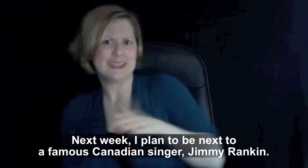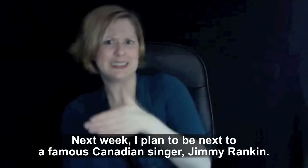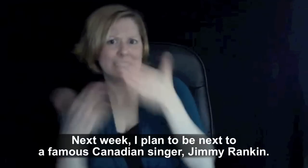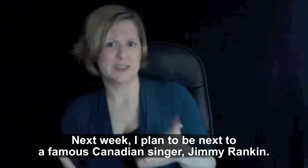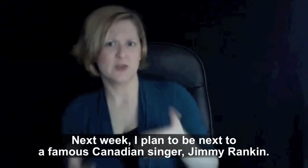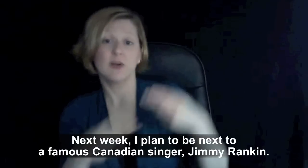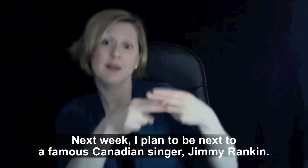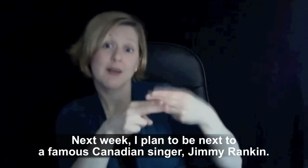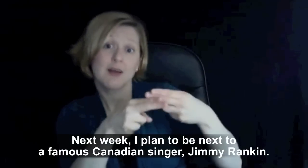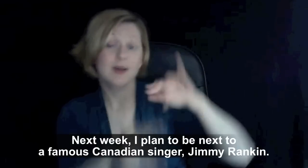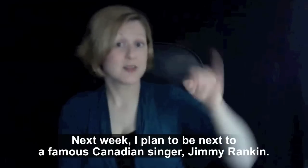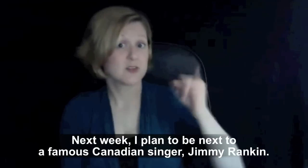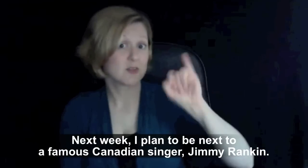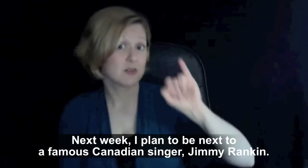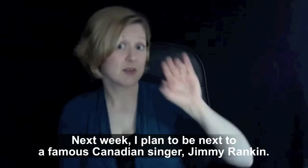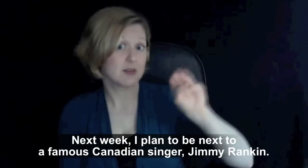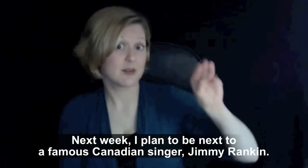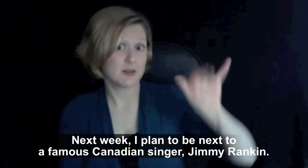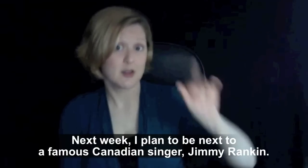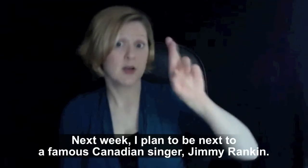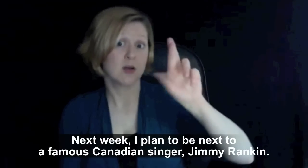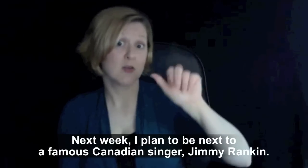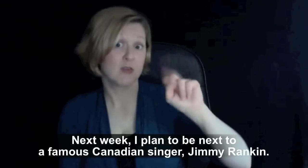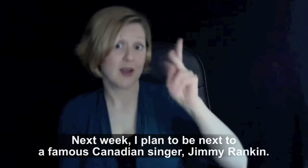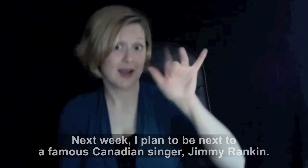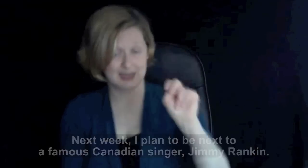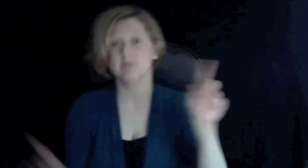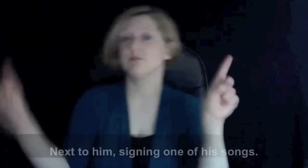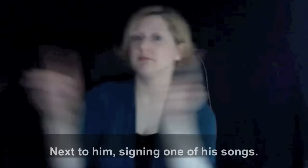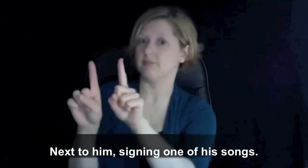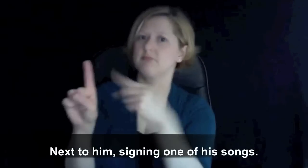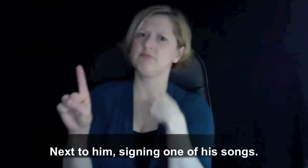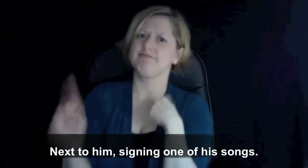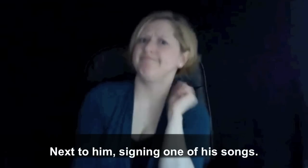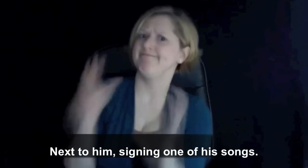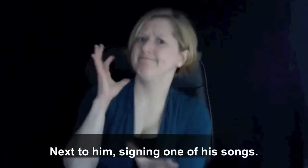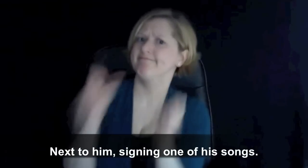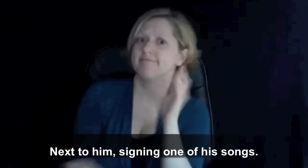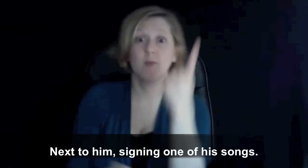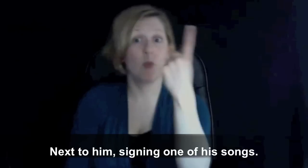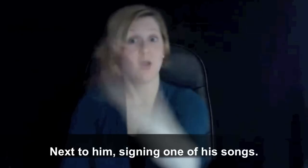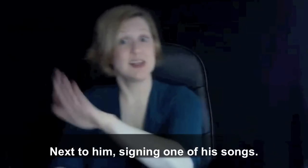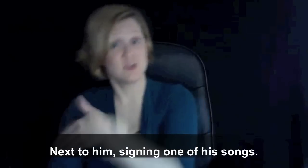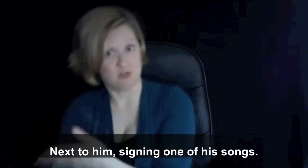Canadian singer, Jimmy Reagan. Next to him, sign one of his